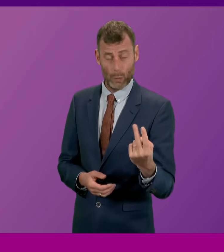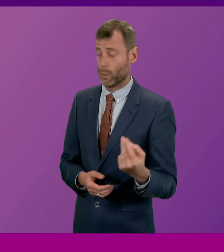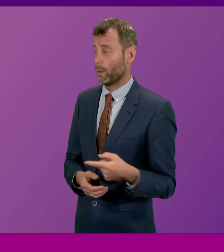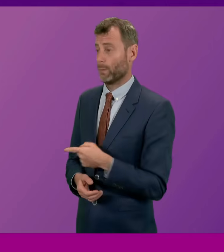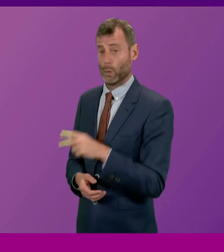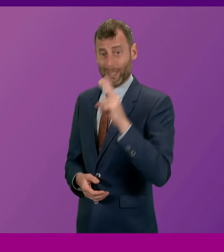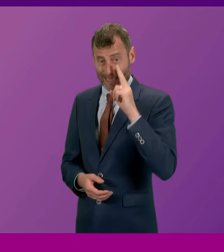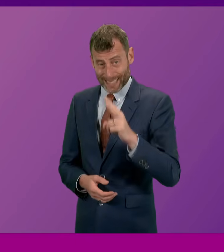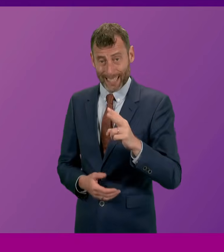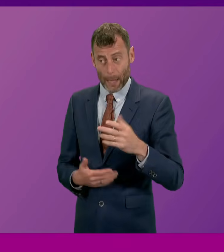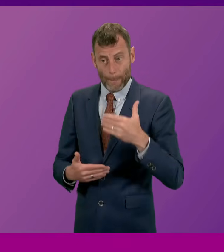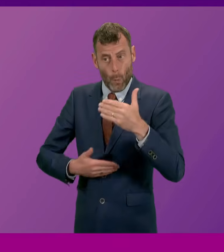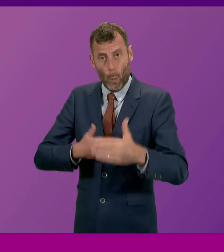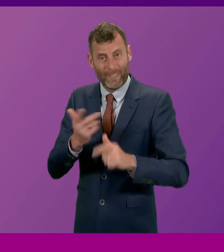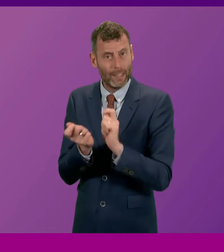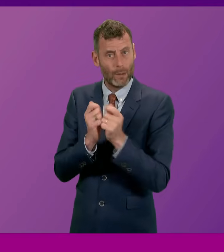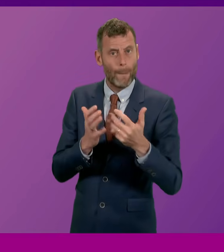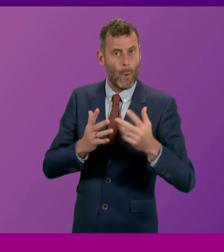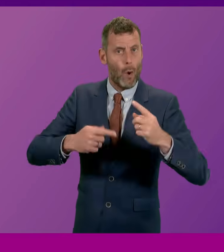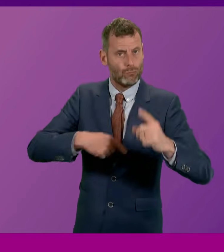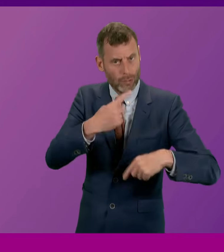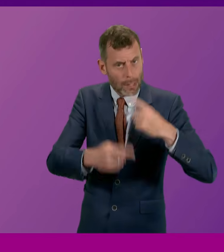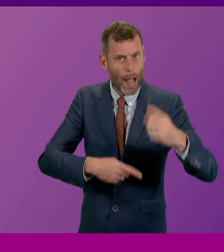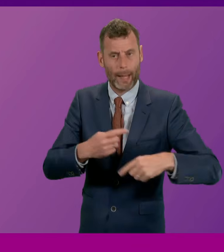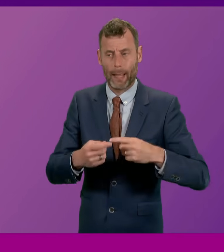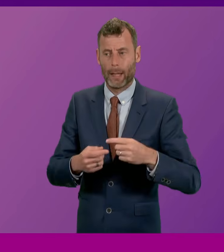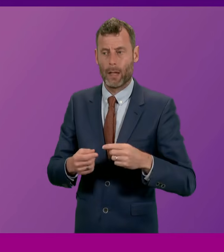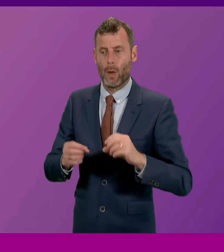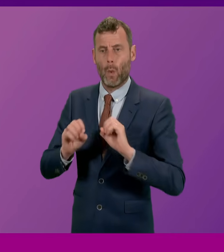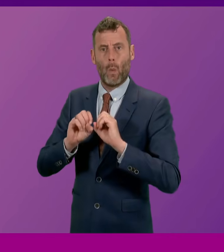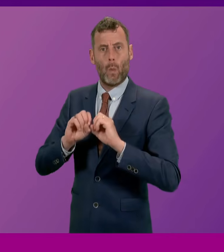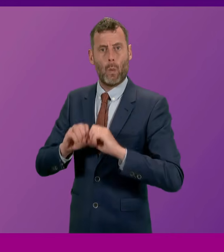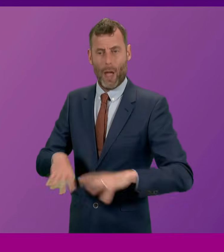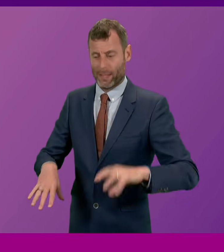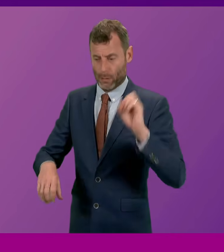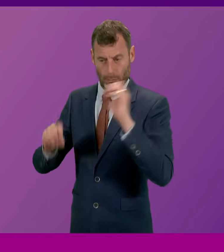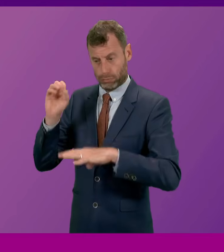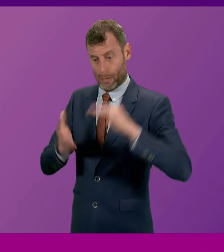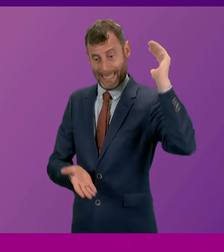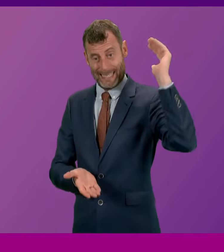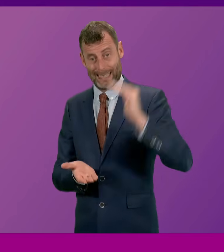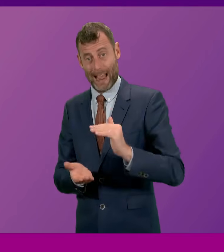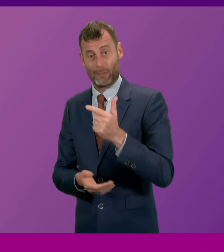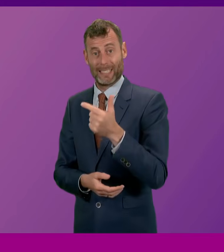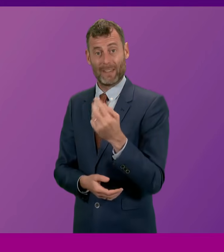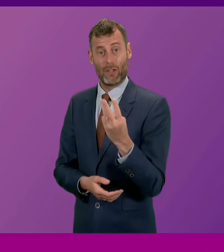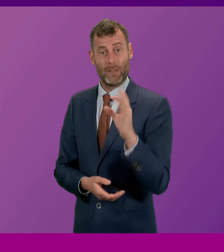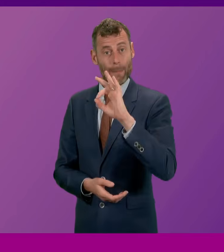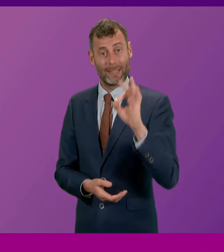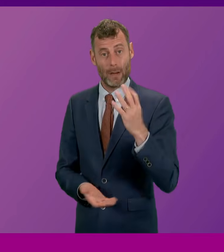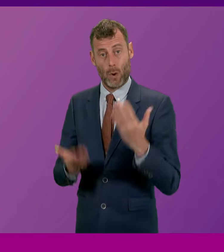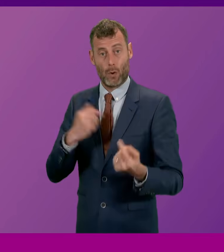is significant progress that's been made, and waste sector emissions were 73% lower than in 1990